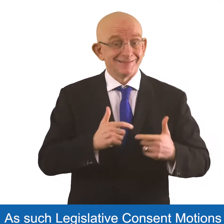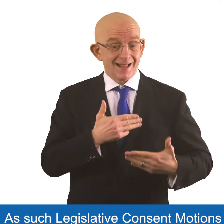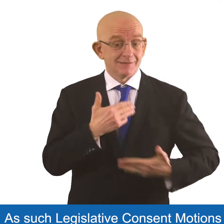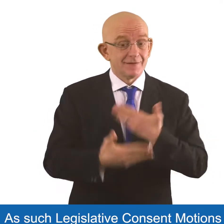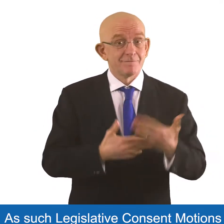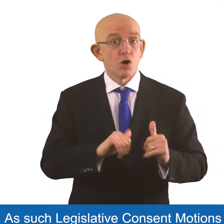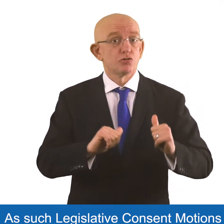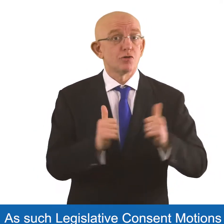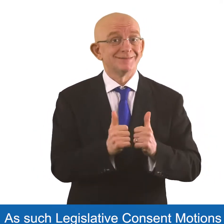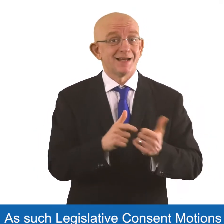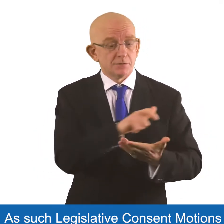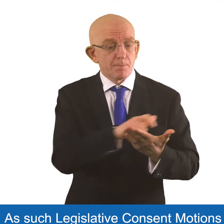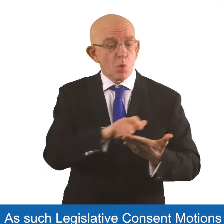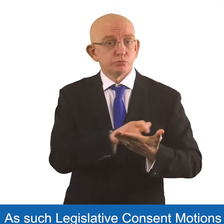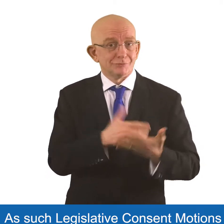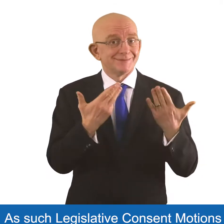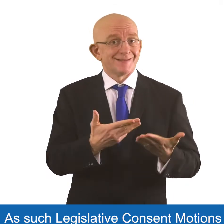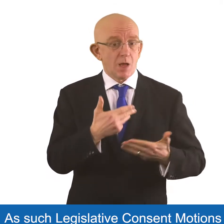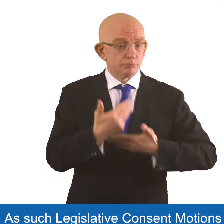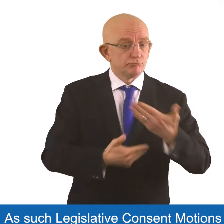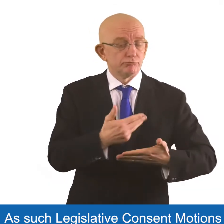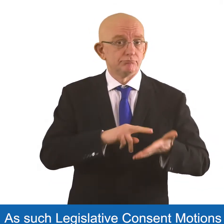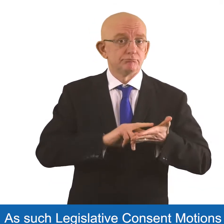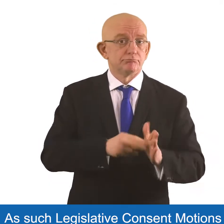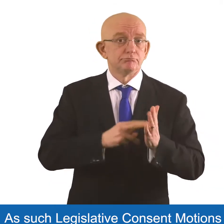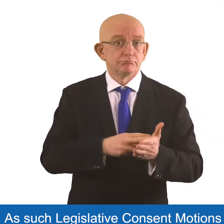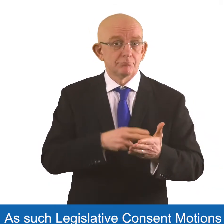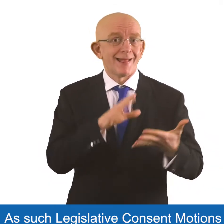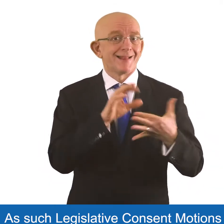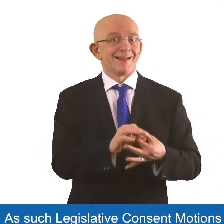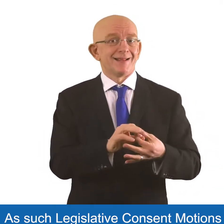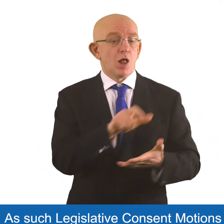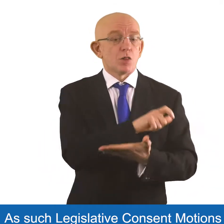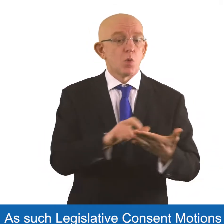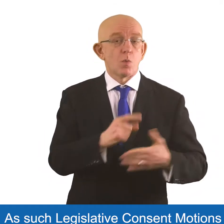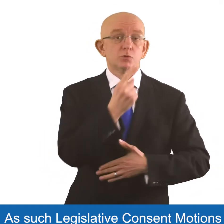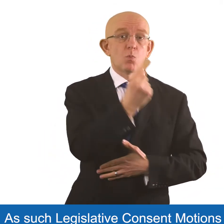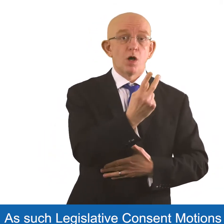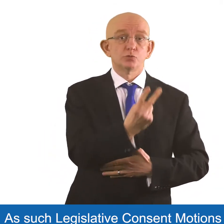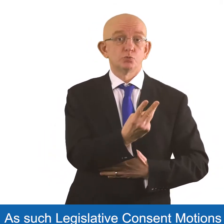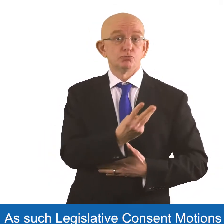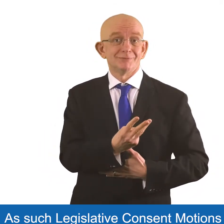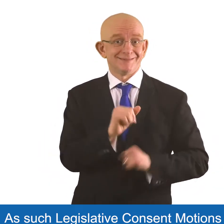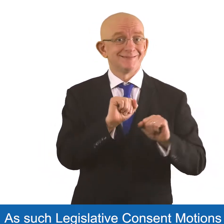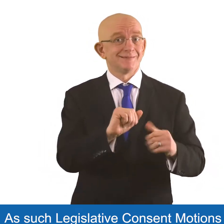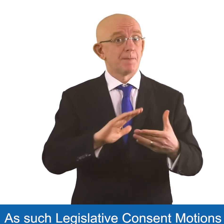As such, legislative consent motions are being sought in relation to clauses 1 to 3 of the bill.